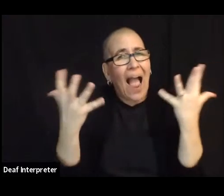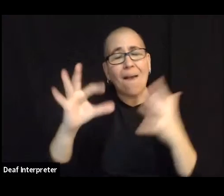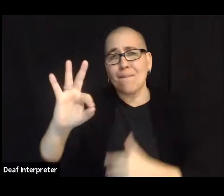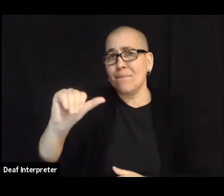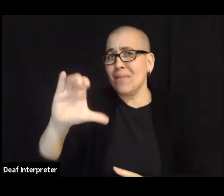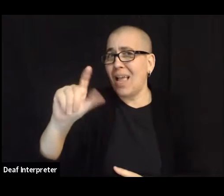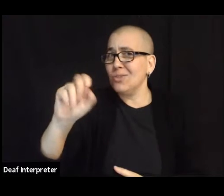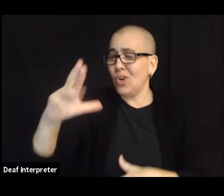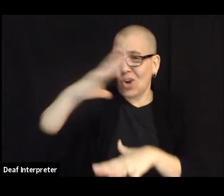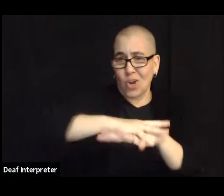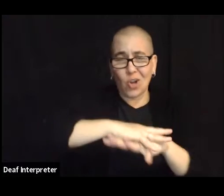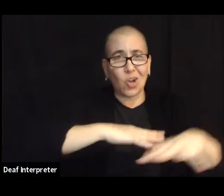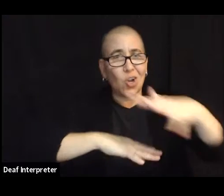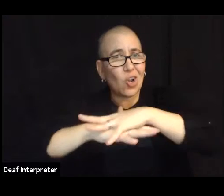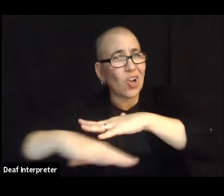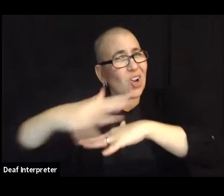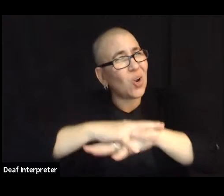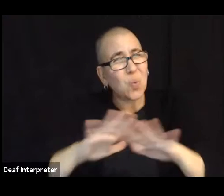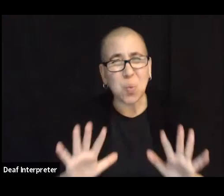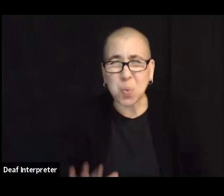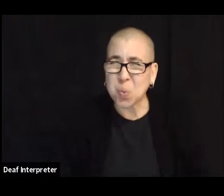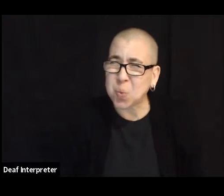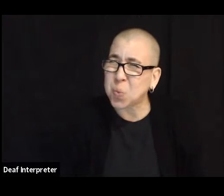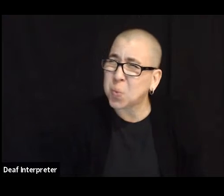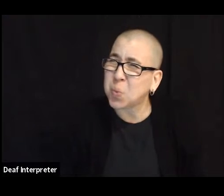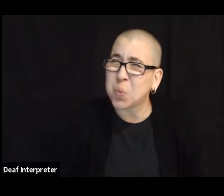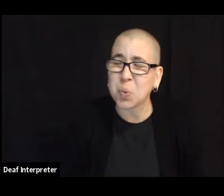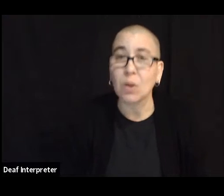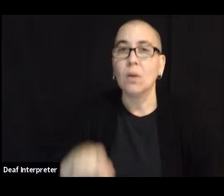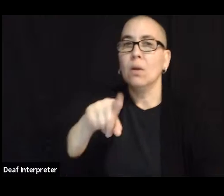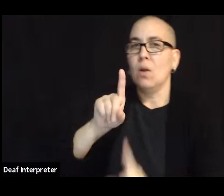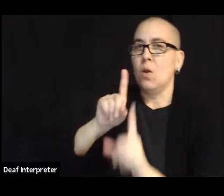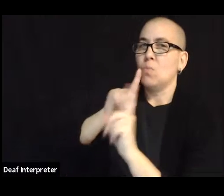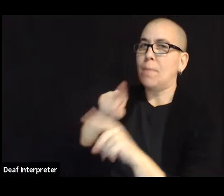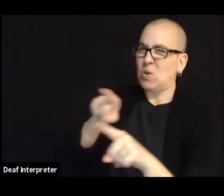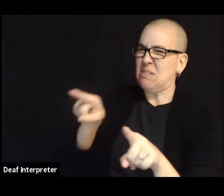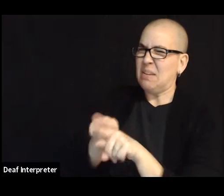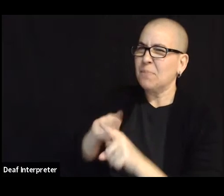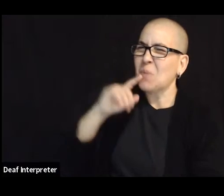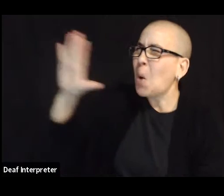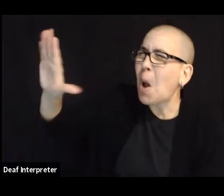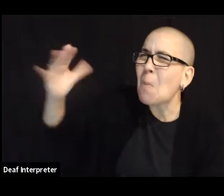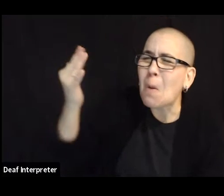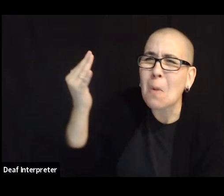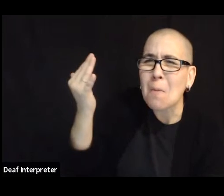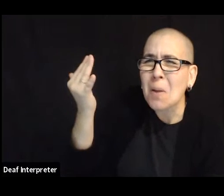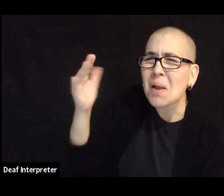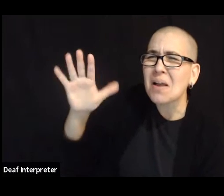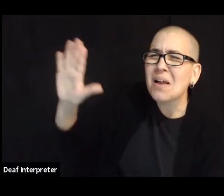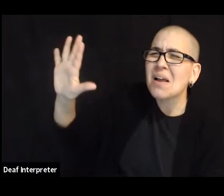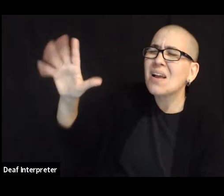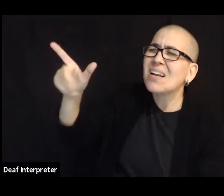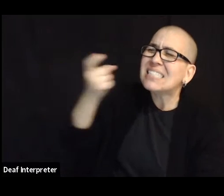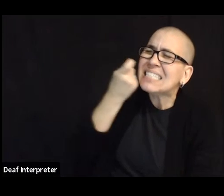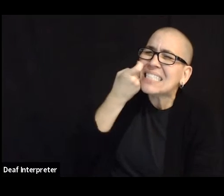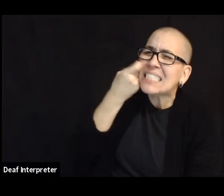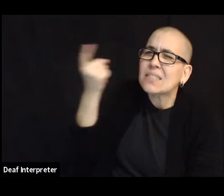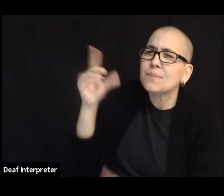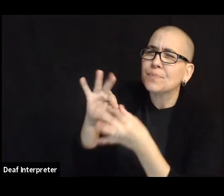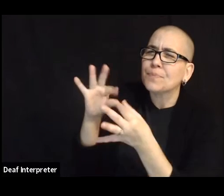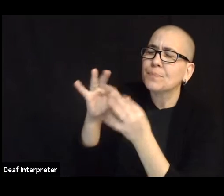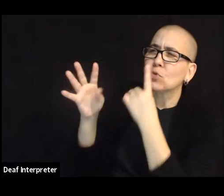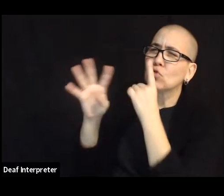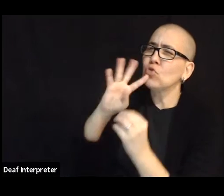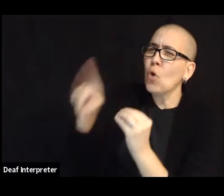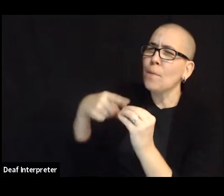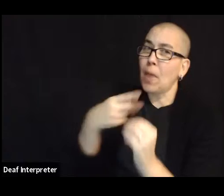Okay, and just to follow up on something you spoke a little bit about earlier, with regard to hospital systems vaccinating people who you